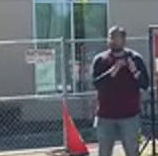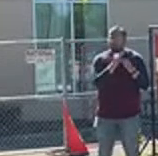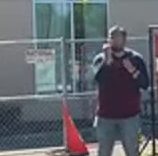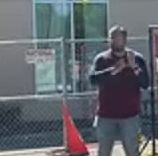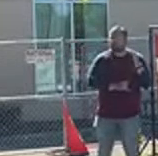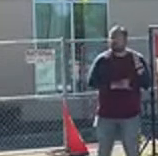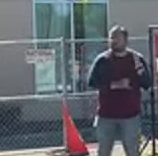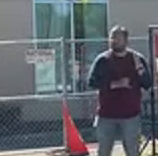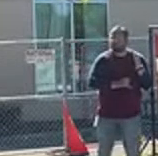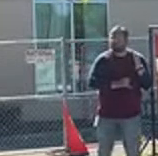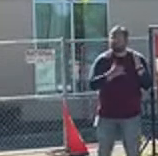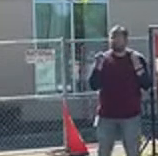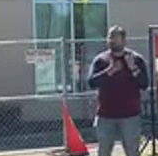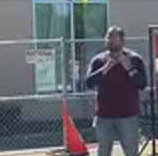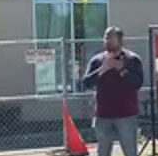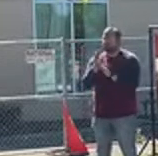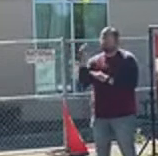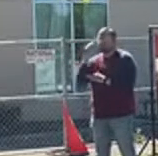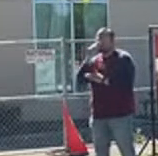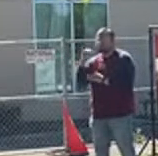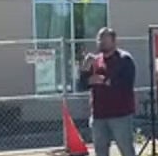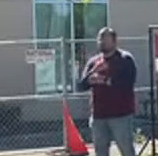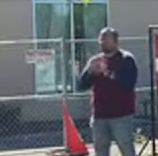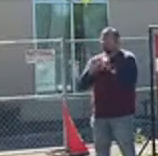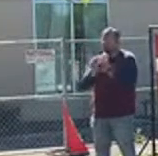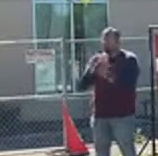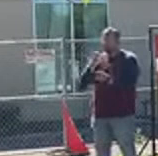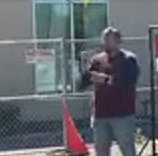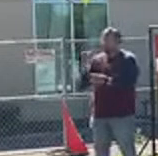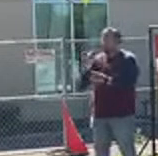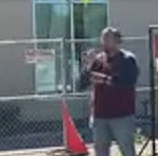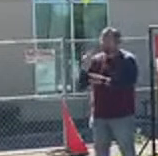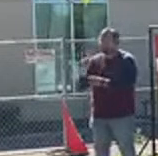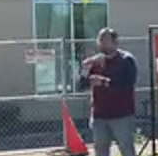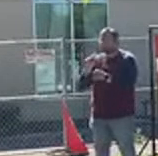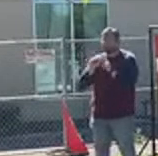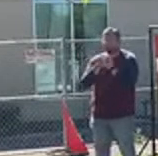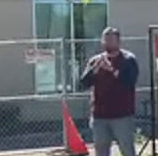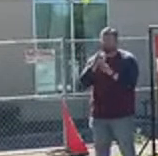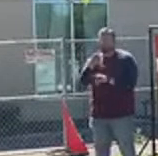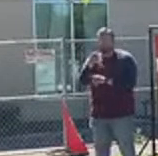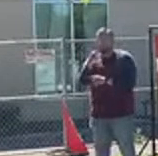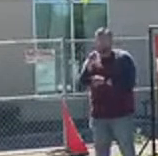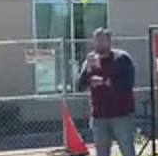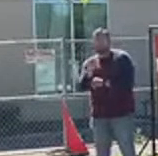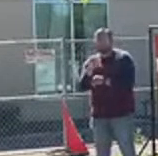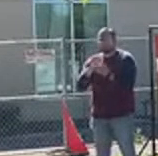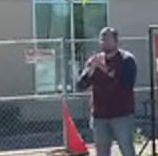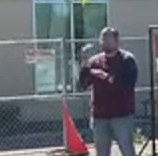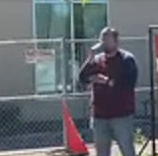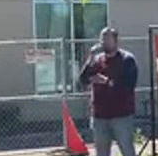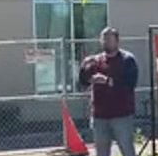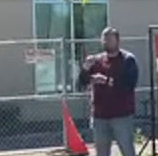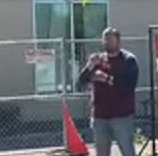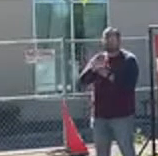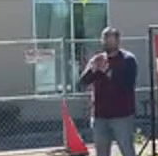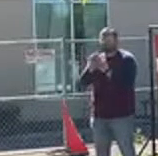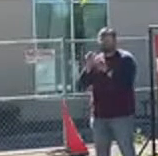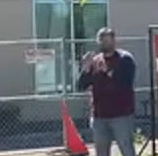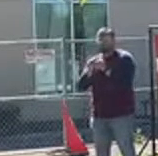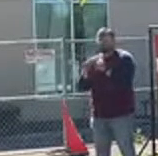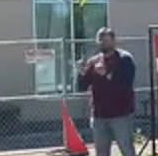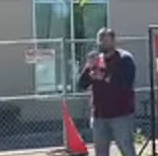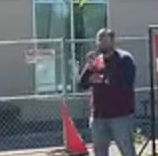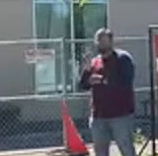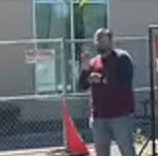we're already starting to get to know the members of the team, Lee and Kevin and the team from Pence, to get to know them, and we're looking forward to working with them throughout this